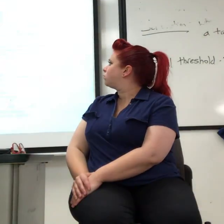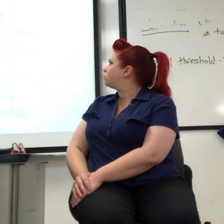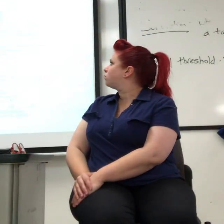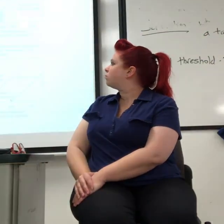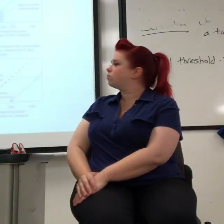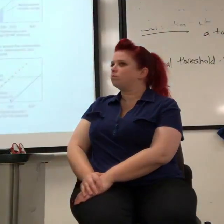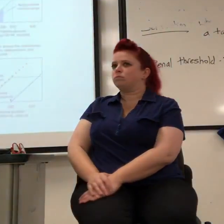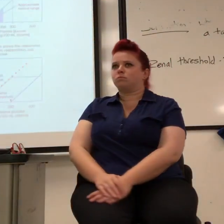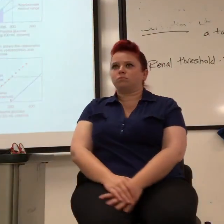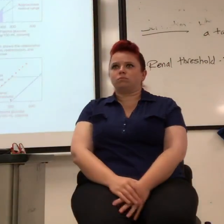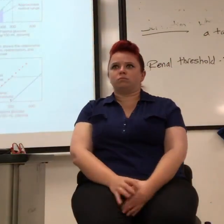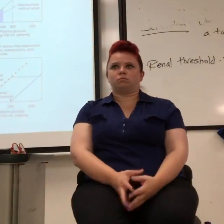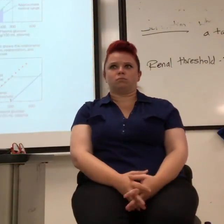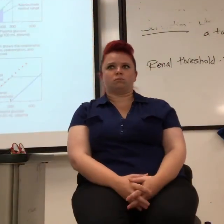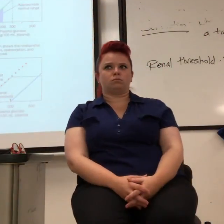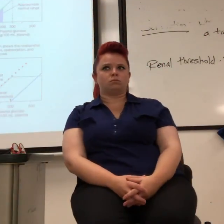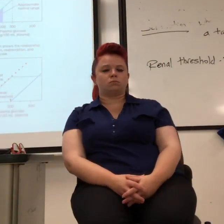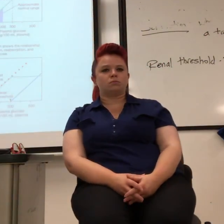What?